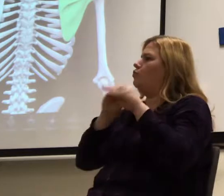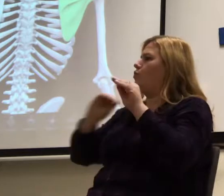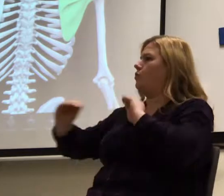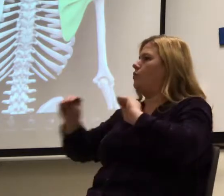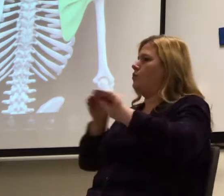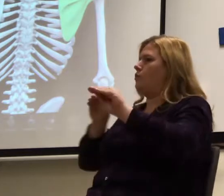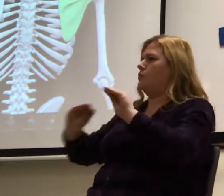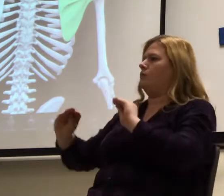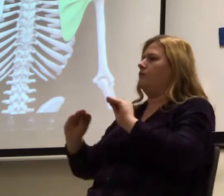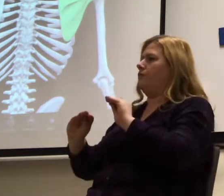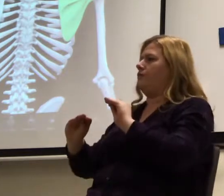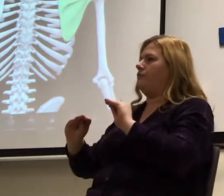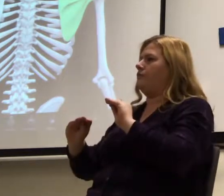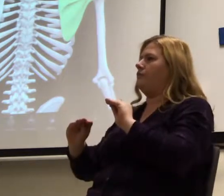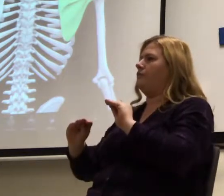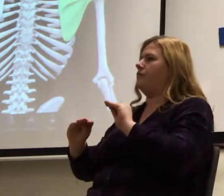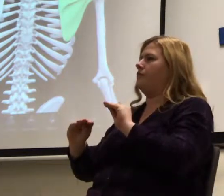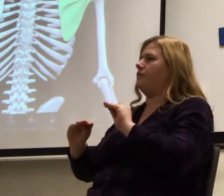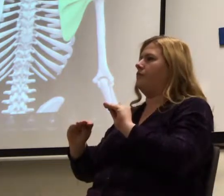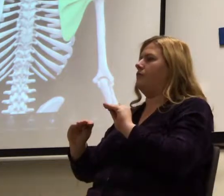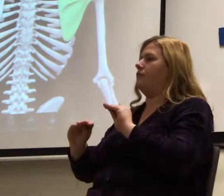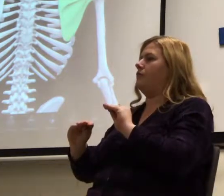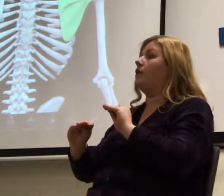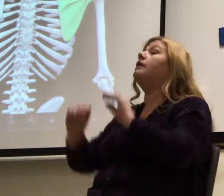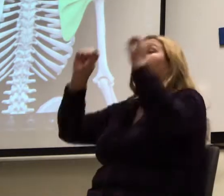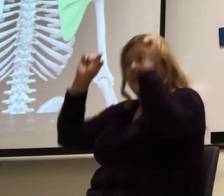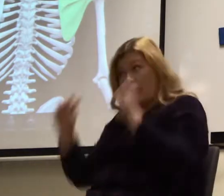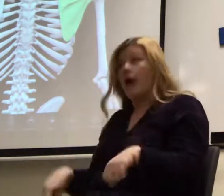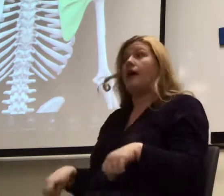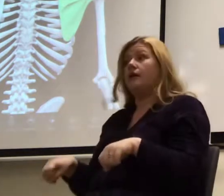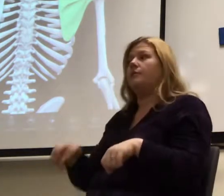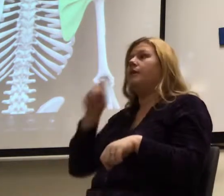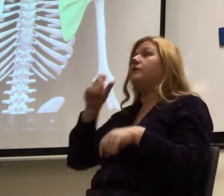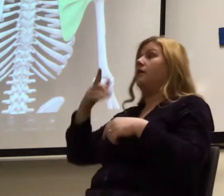don't articulate with each other.